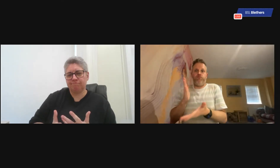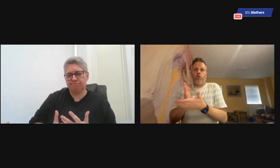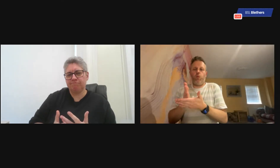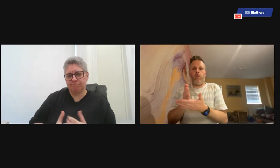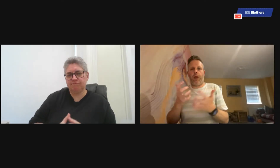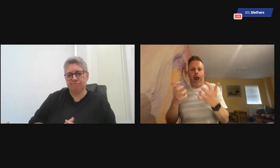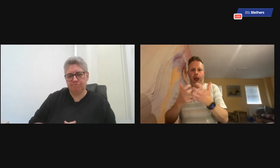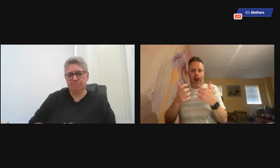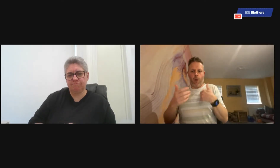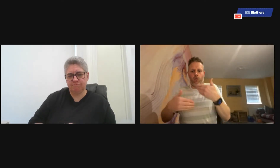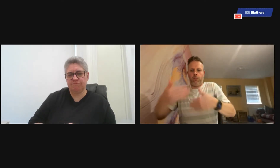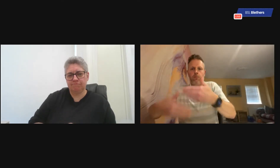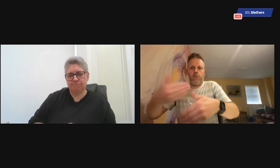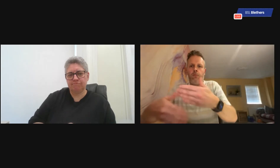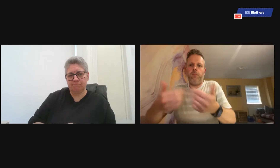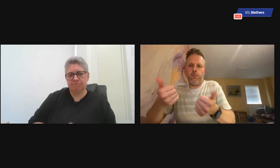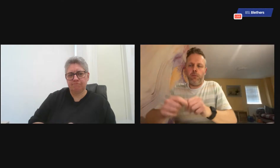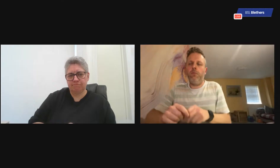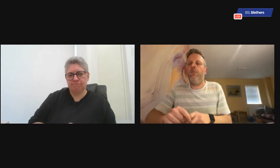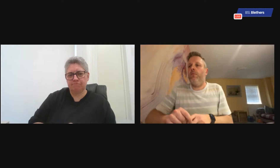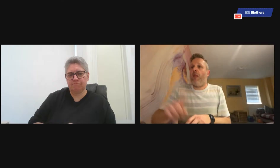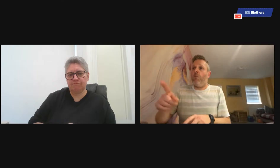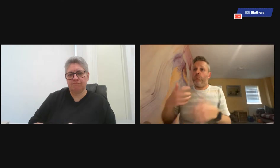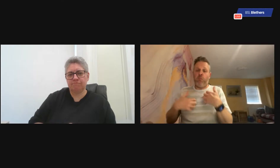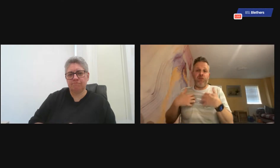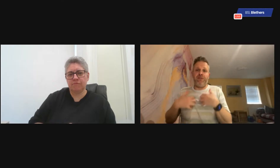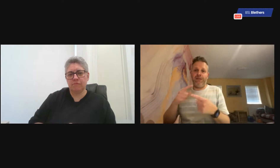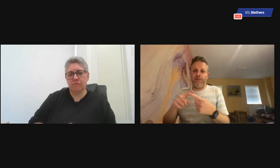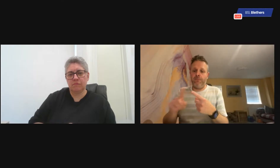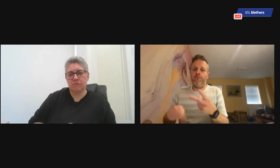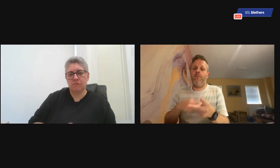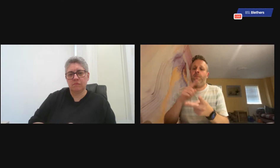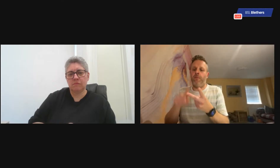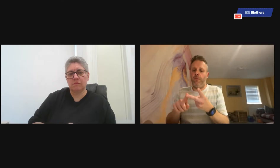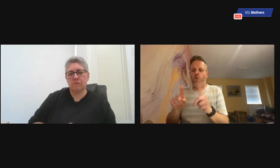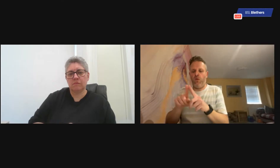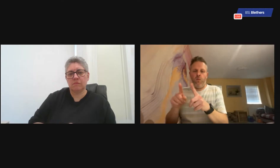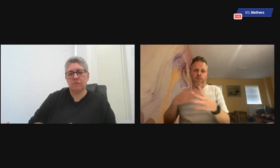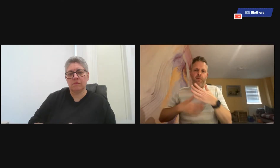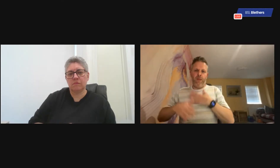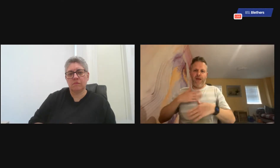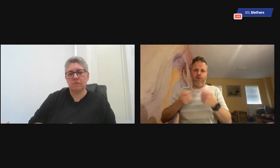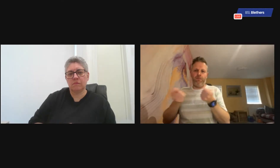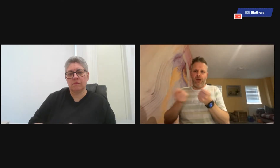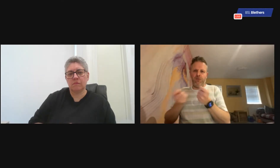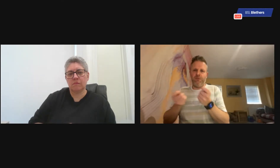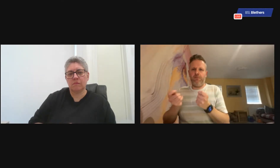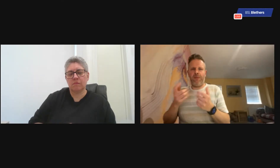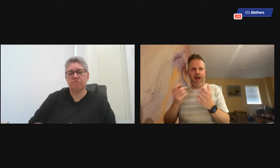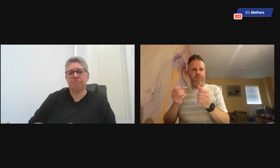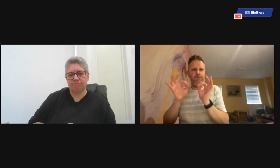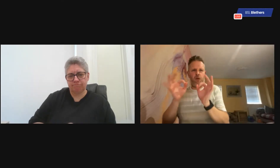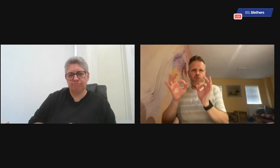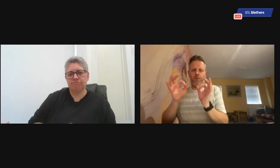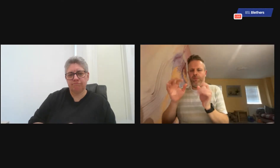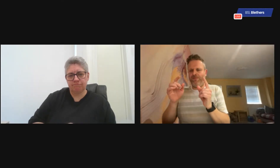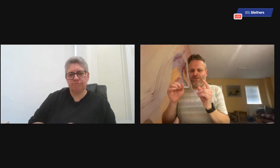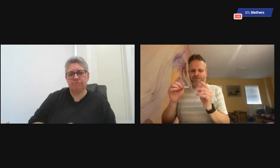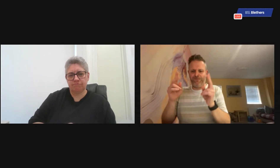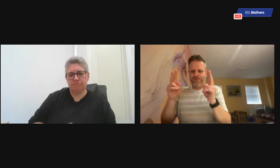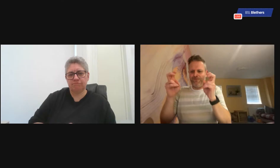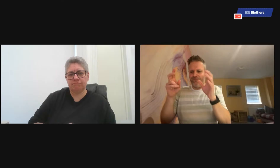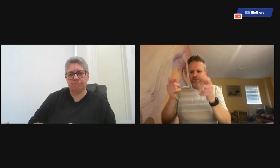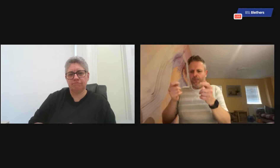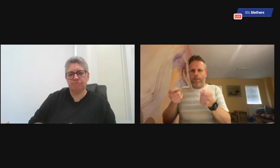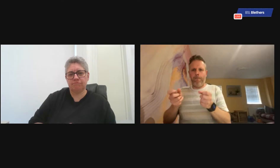a possibility. And if that really went any further, whether you would have to go to court to try and prove